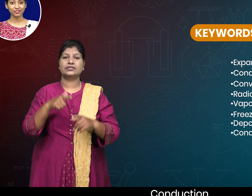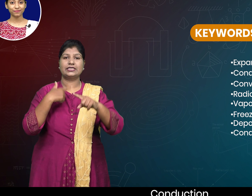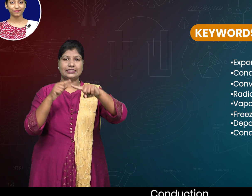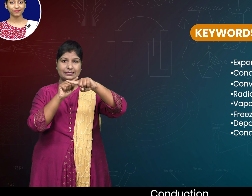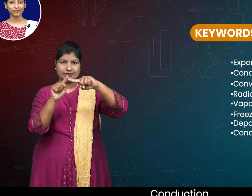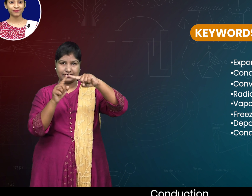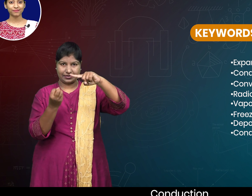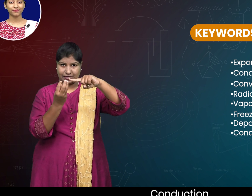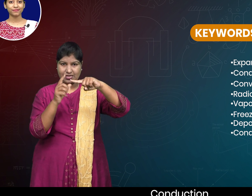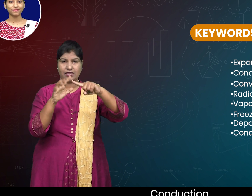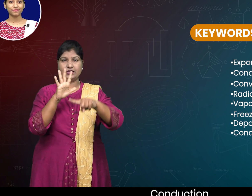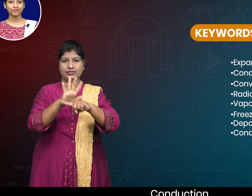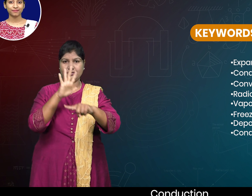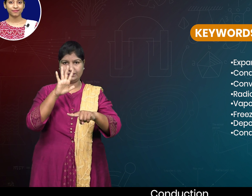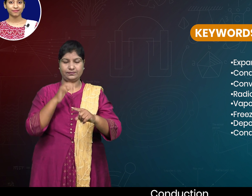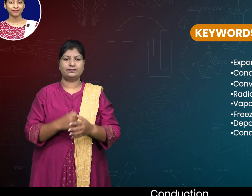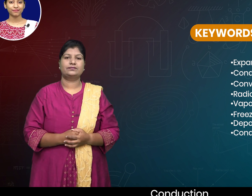conduction,